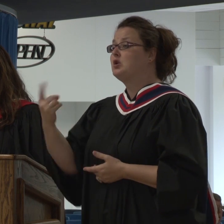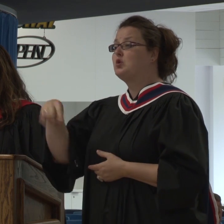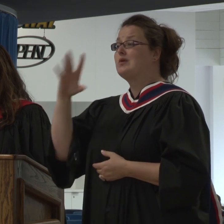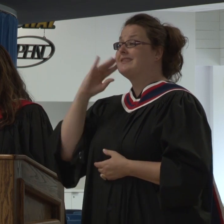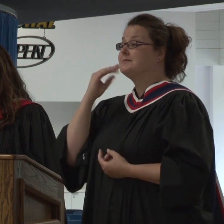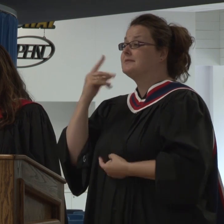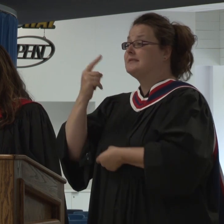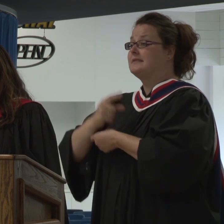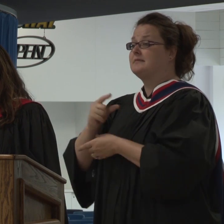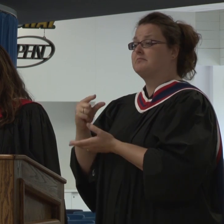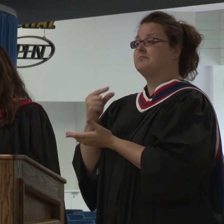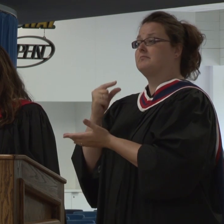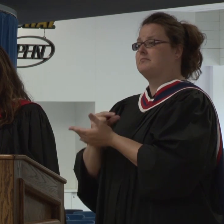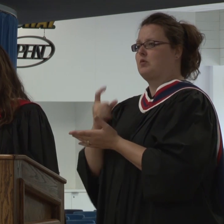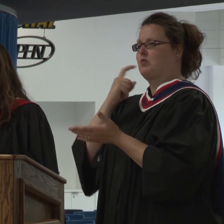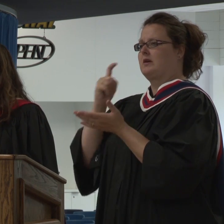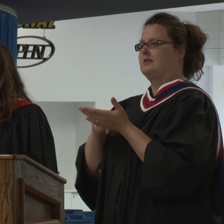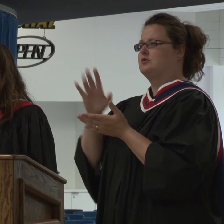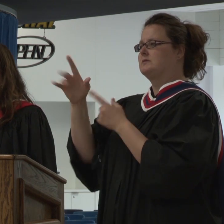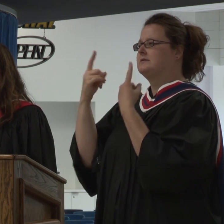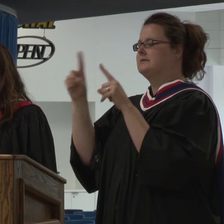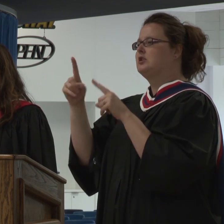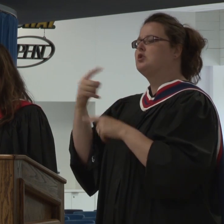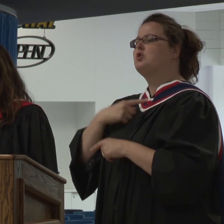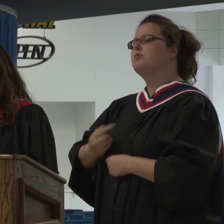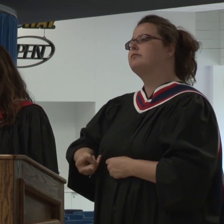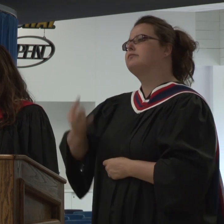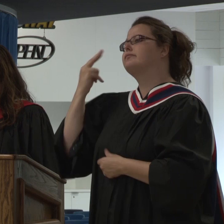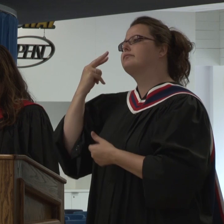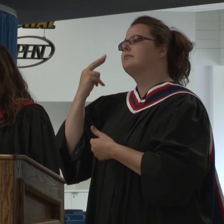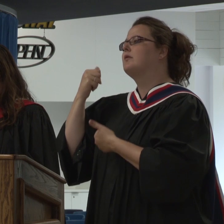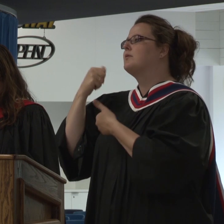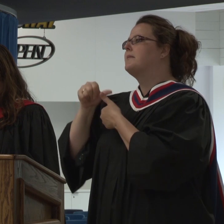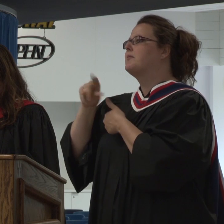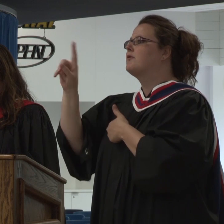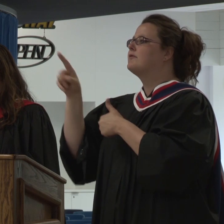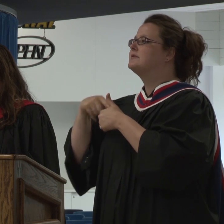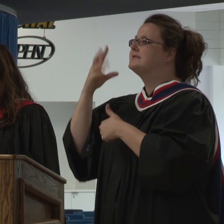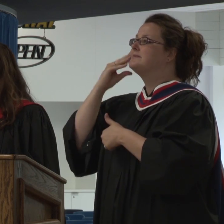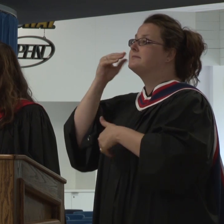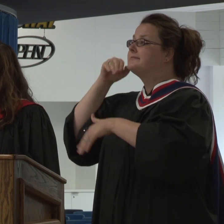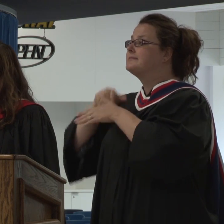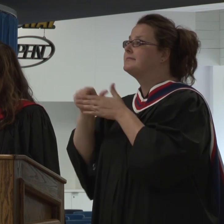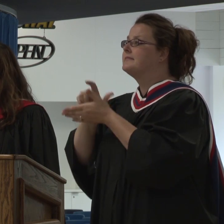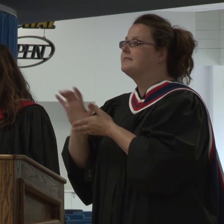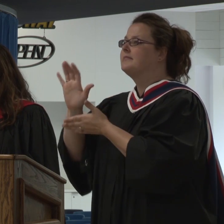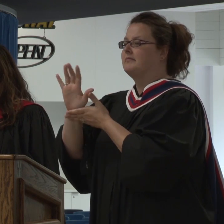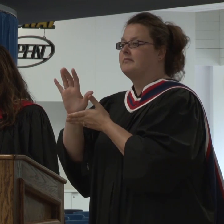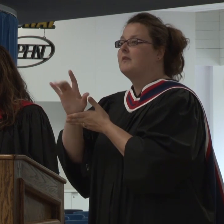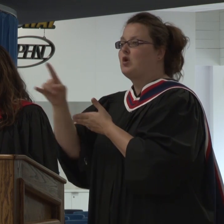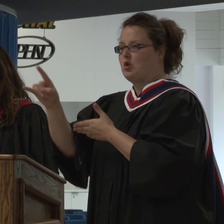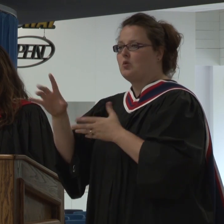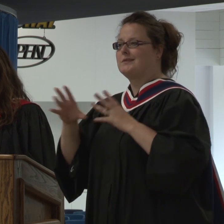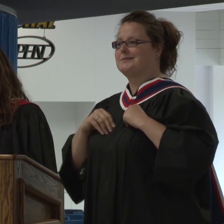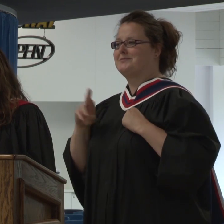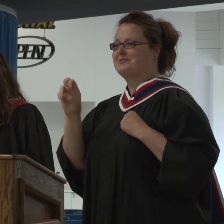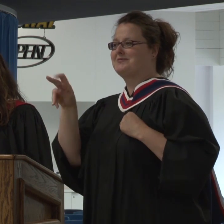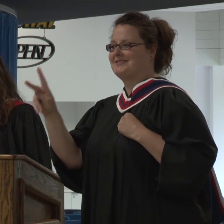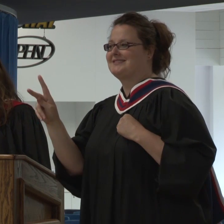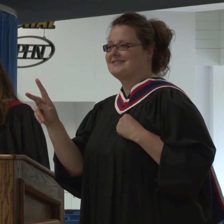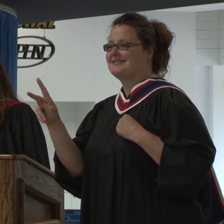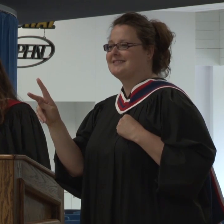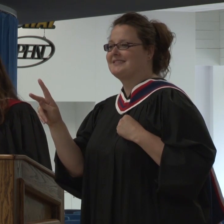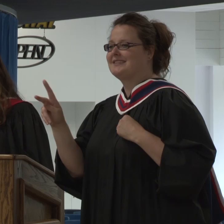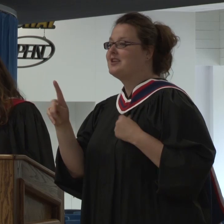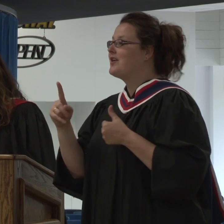your accomplishments, think of your first step into Loyalist College and what you have gained from taking that risk. And think now